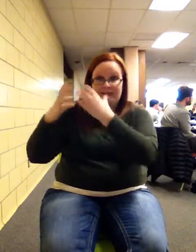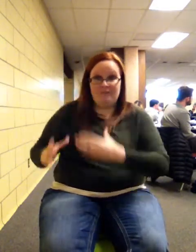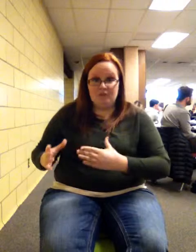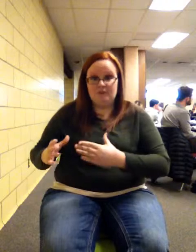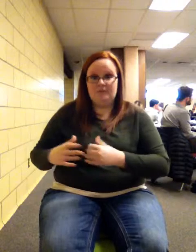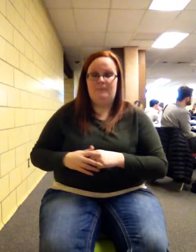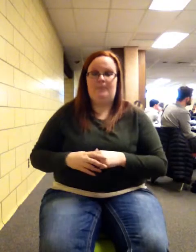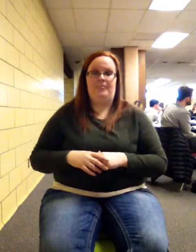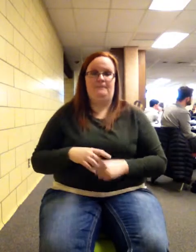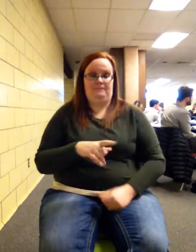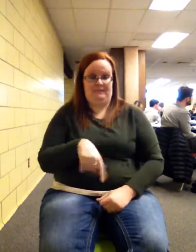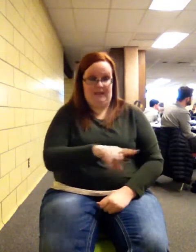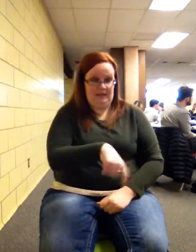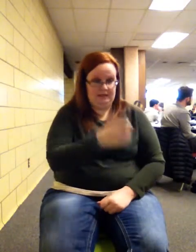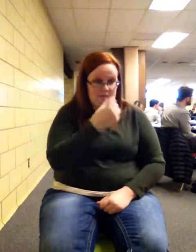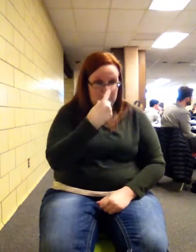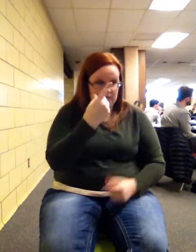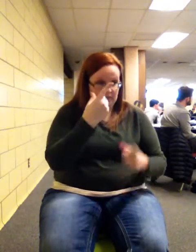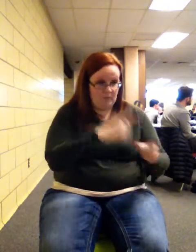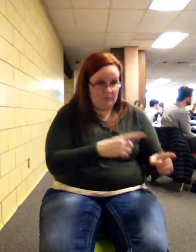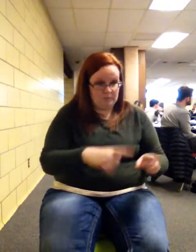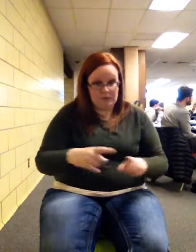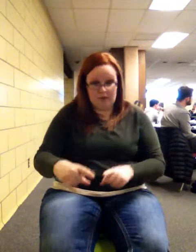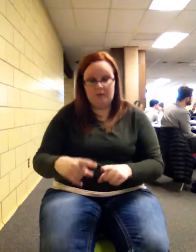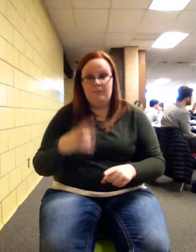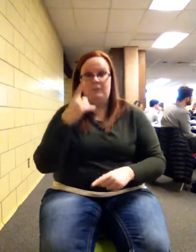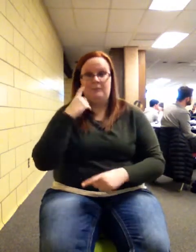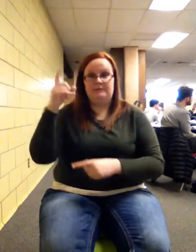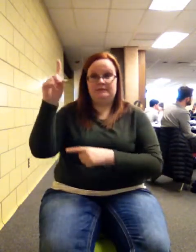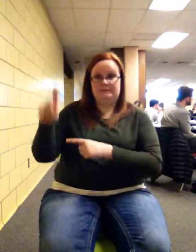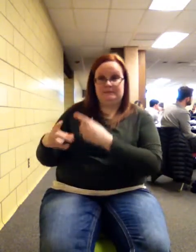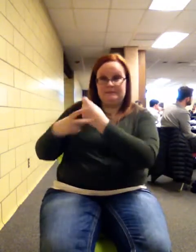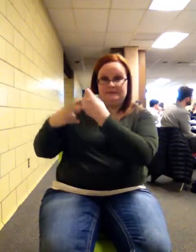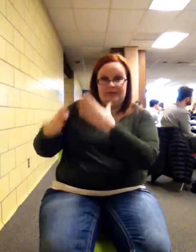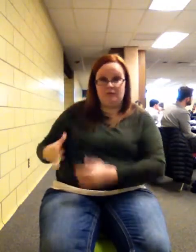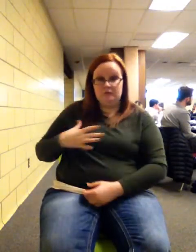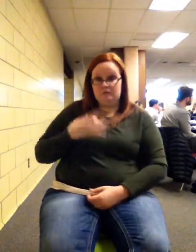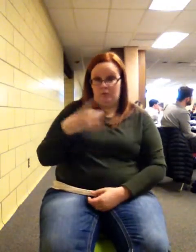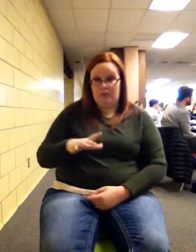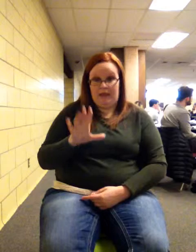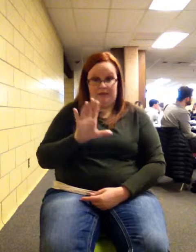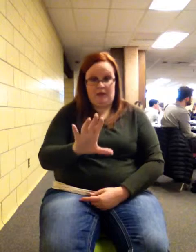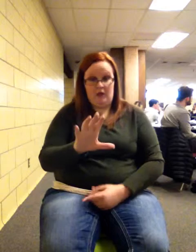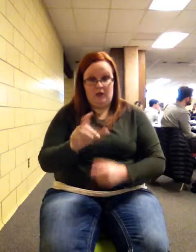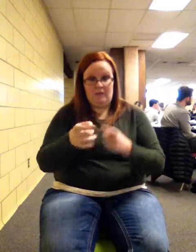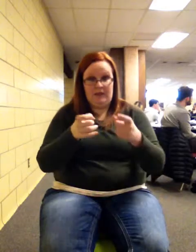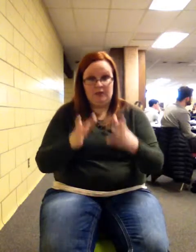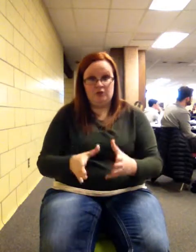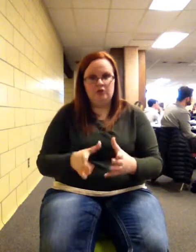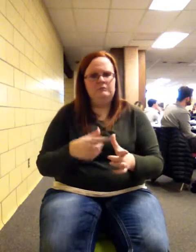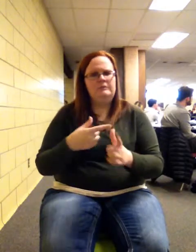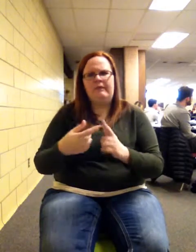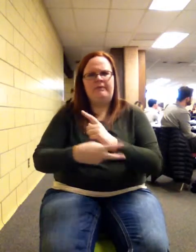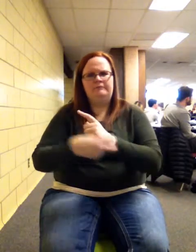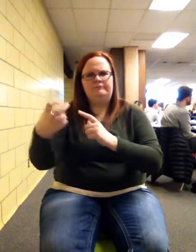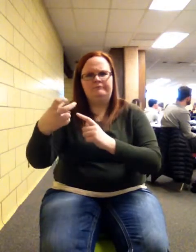that they understood what was going on, because the savers, if they don't like the mutual fund manager, they can pull their money out. So